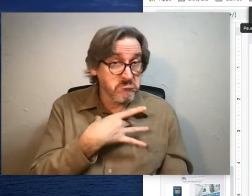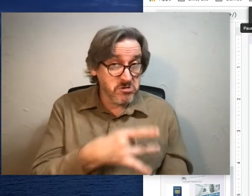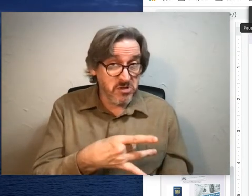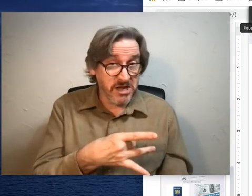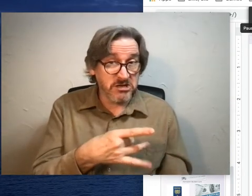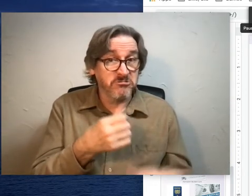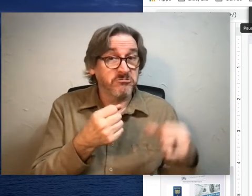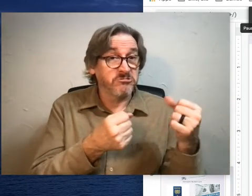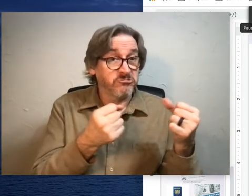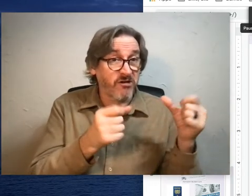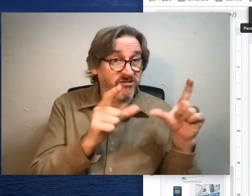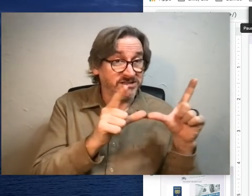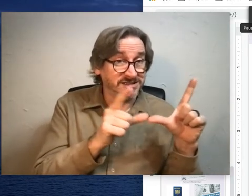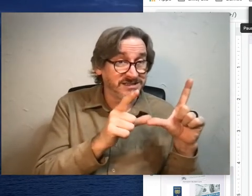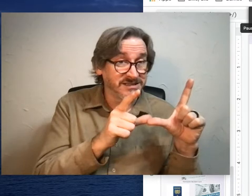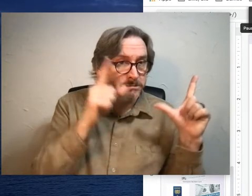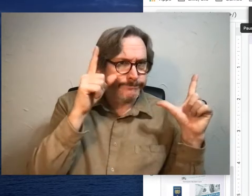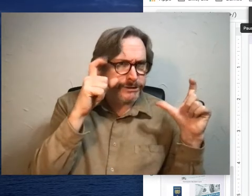Like,